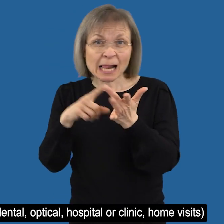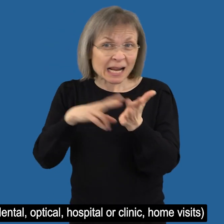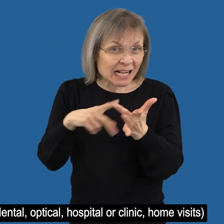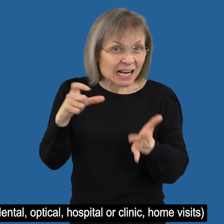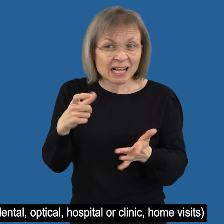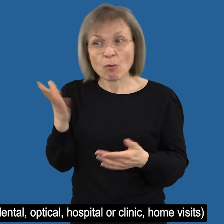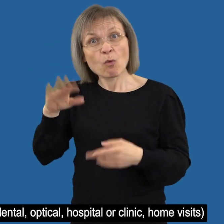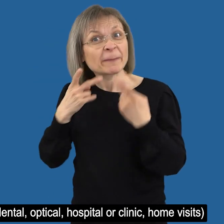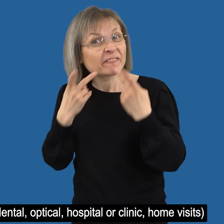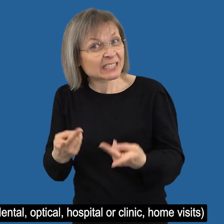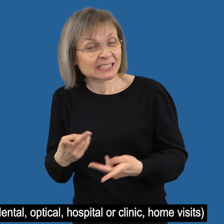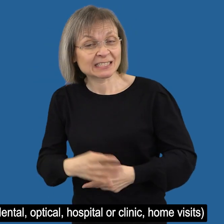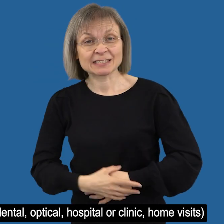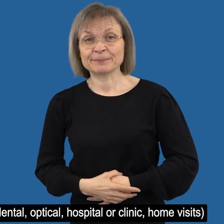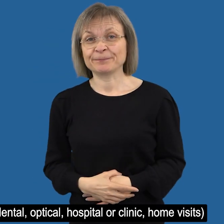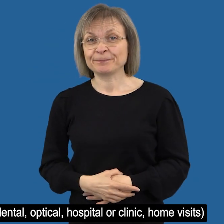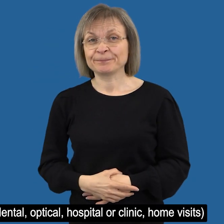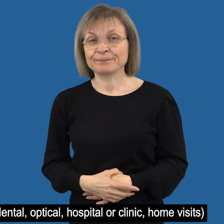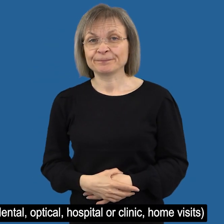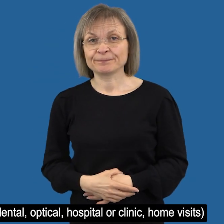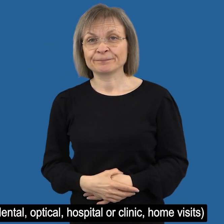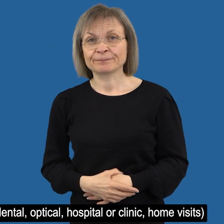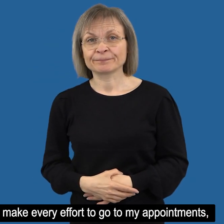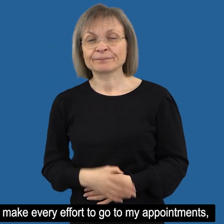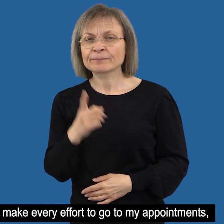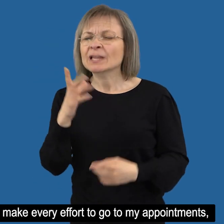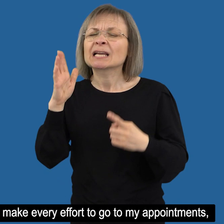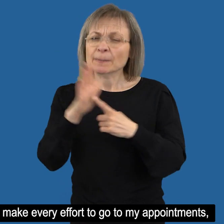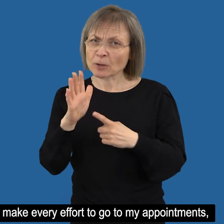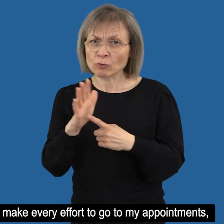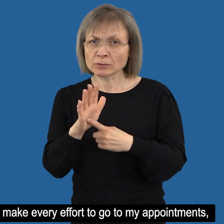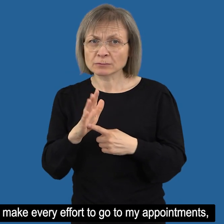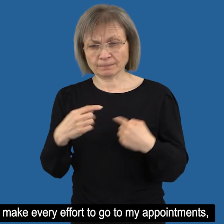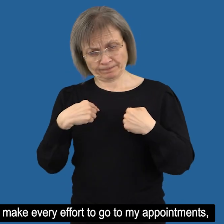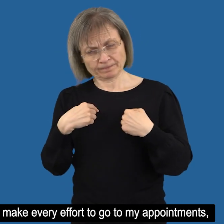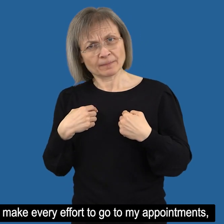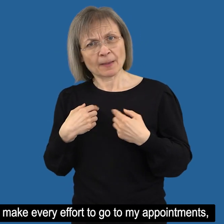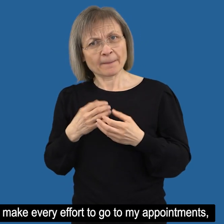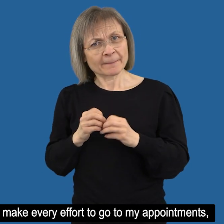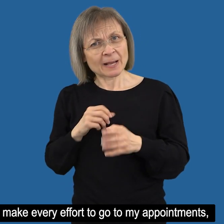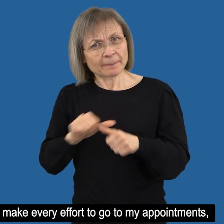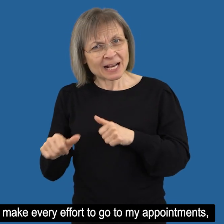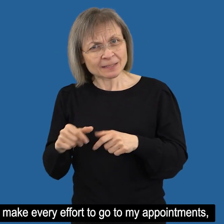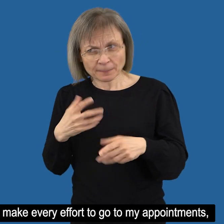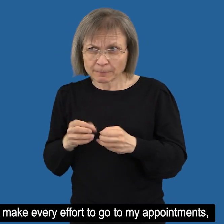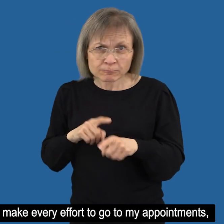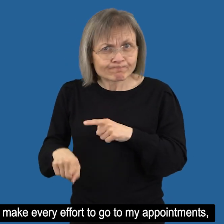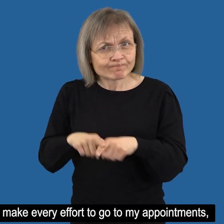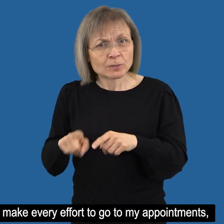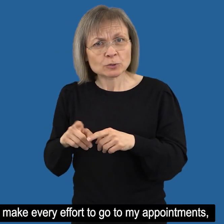Appointments: GP, dental, optical, hospital or clinic, home visits. It is important